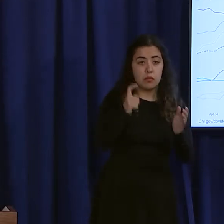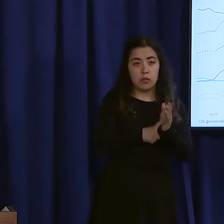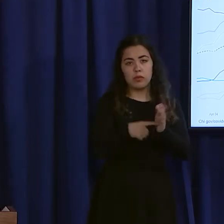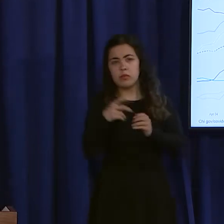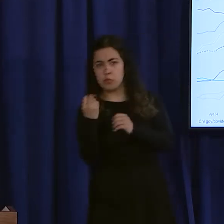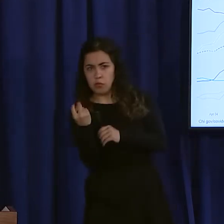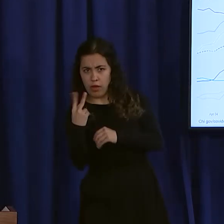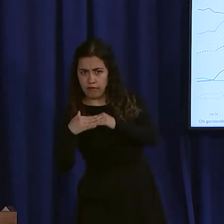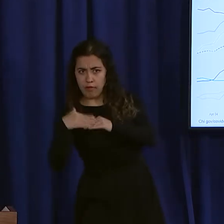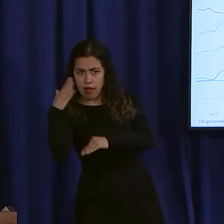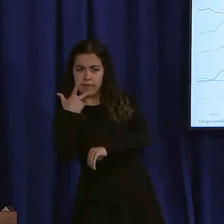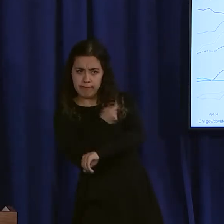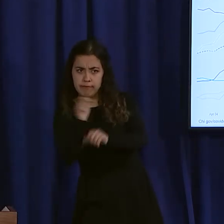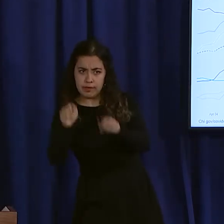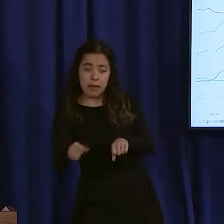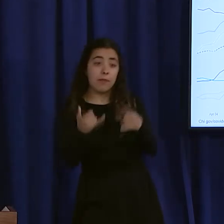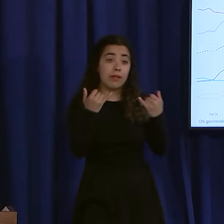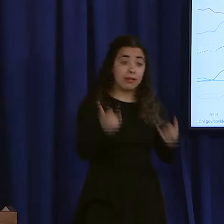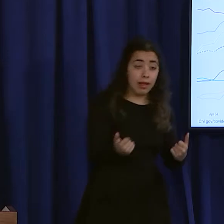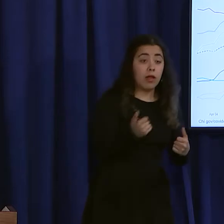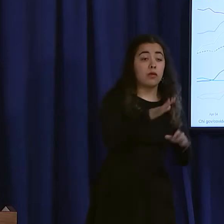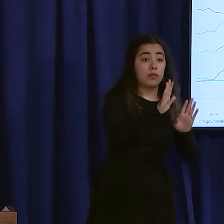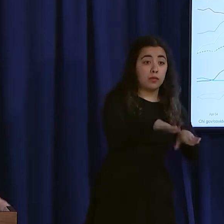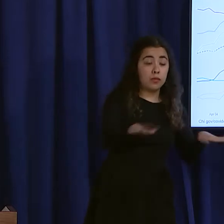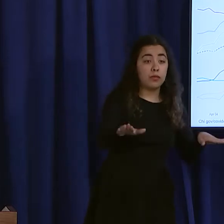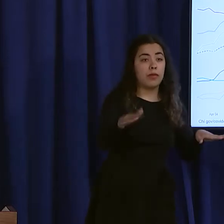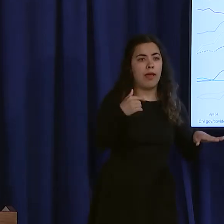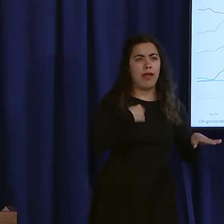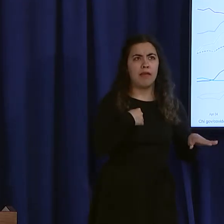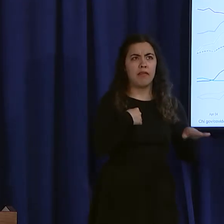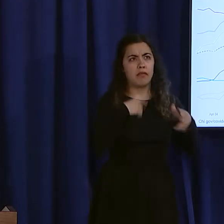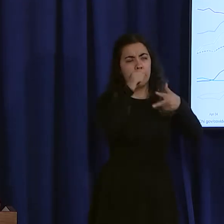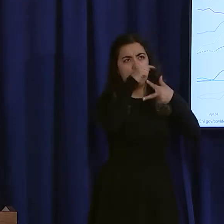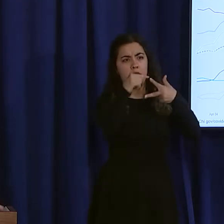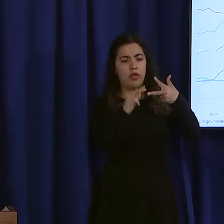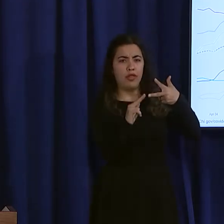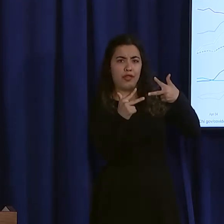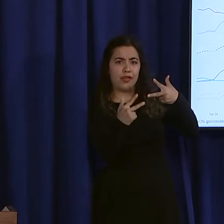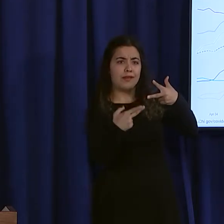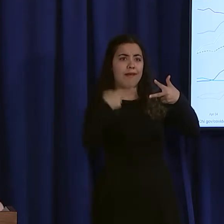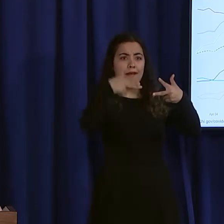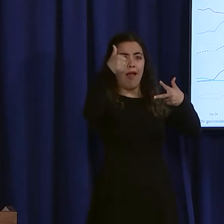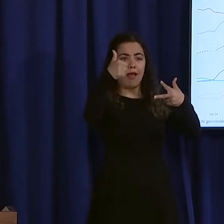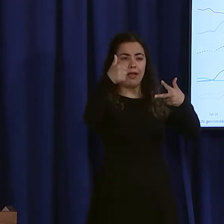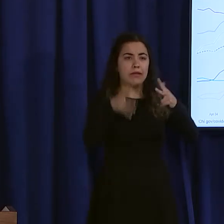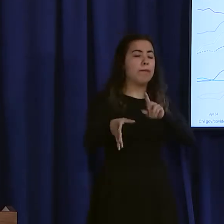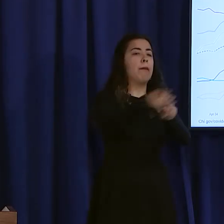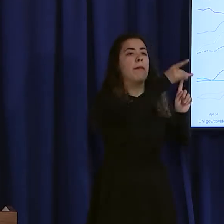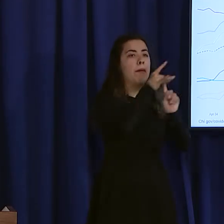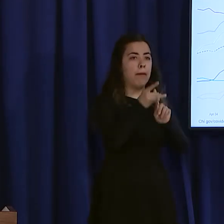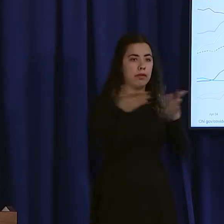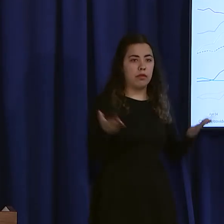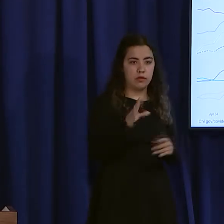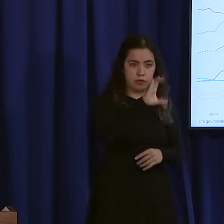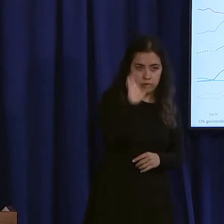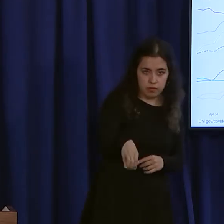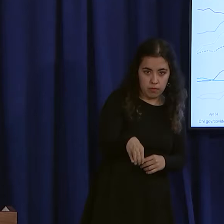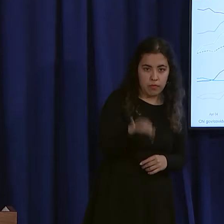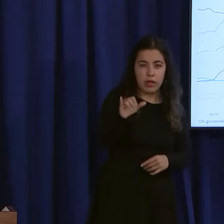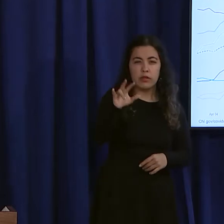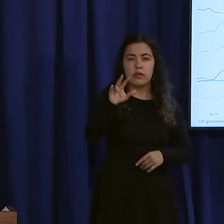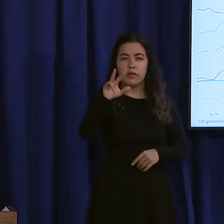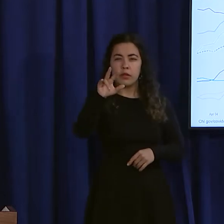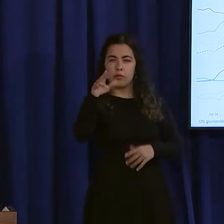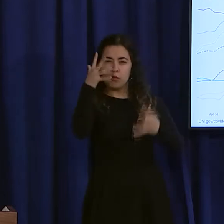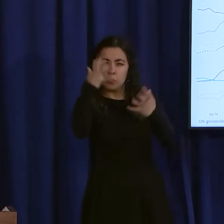up our third highest rate of new cases here in Chicago. That's that dark blue line, and we'll post the slides online if you want to take a look. So